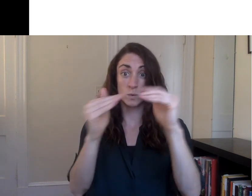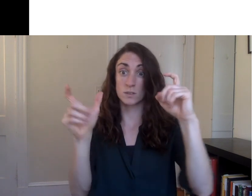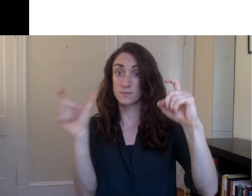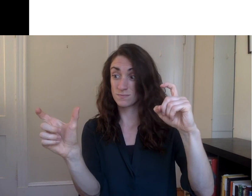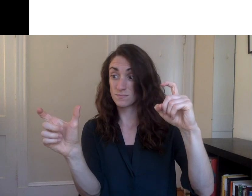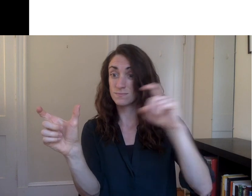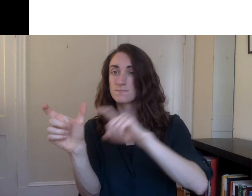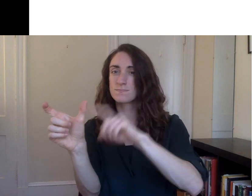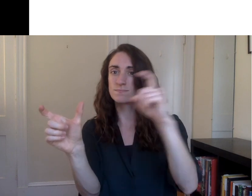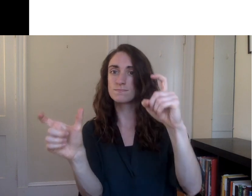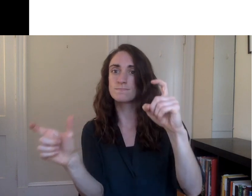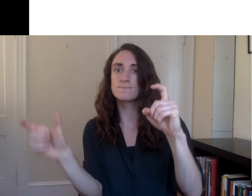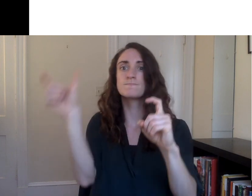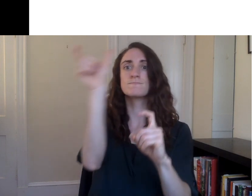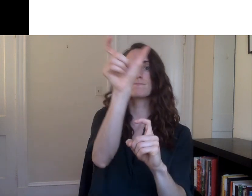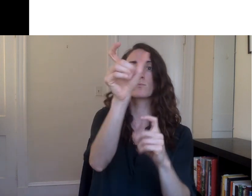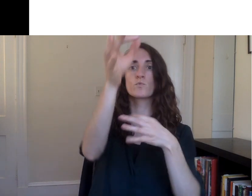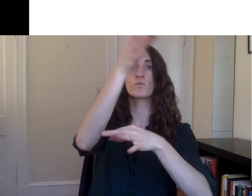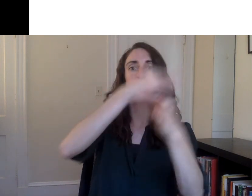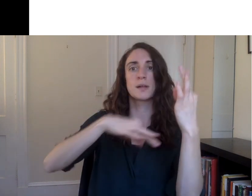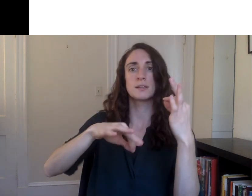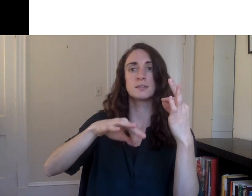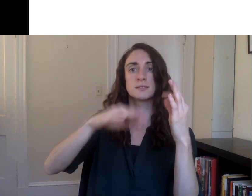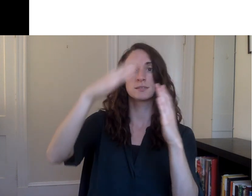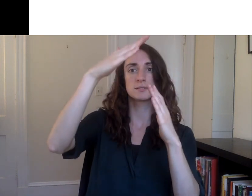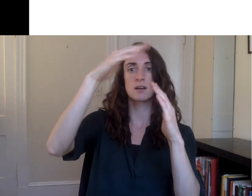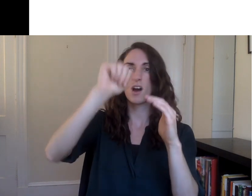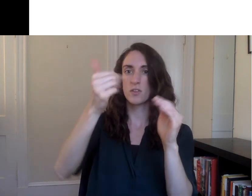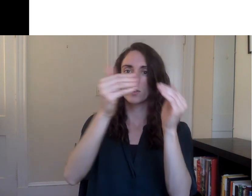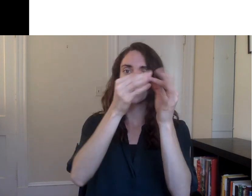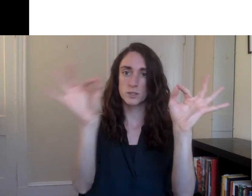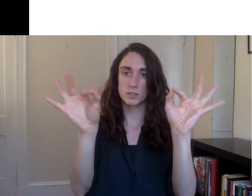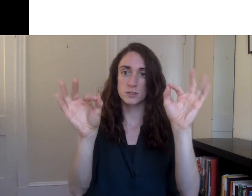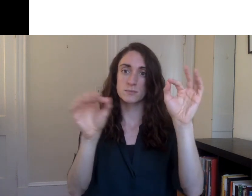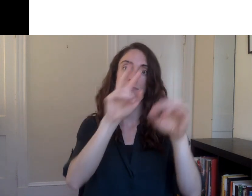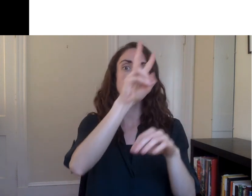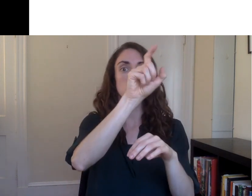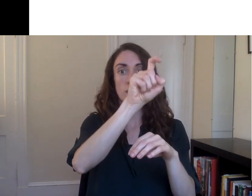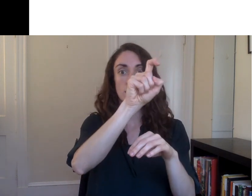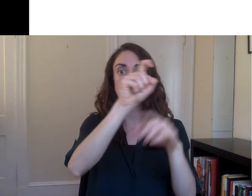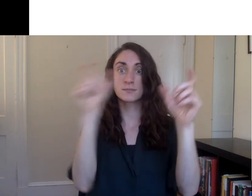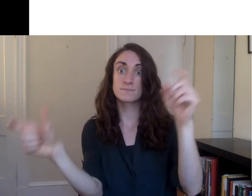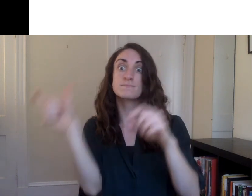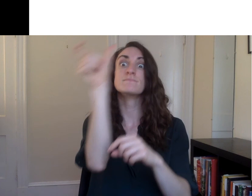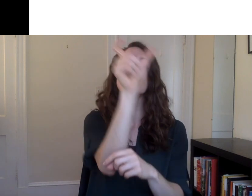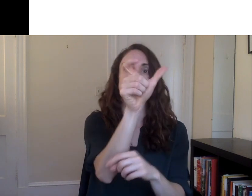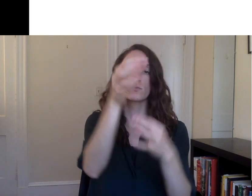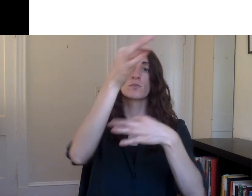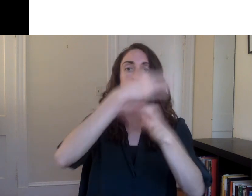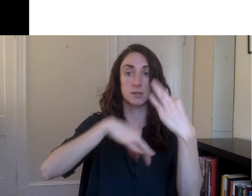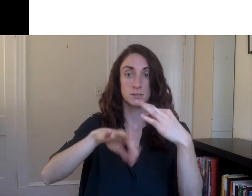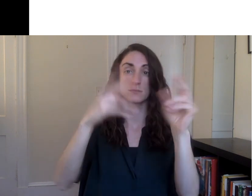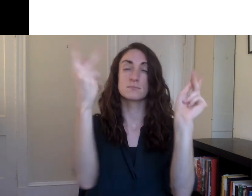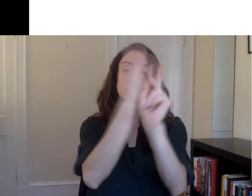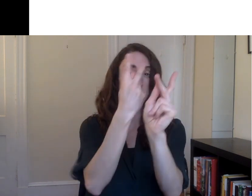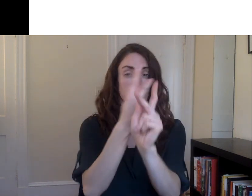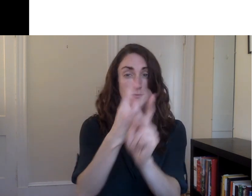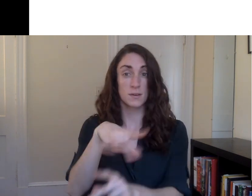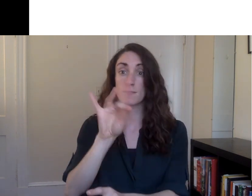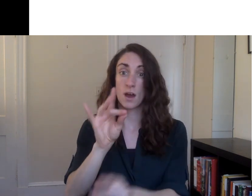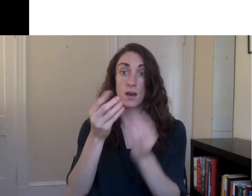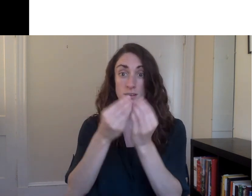Whatever you find as the expression which equals that isolated variable, replace that in the other equation in your system,